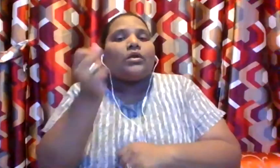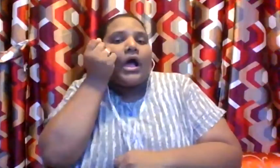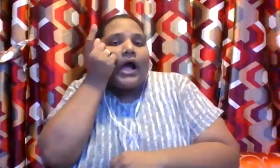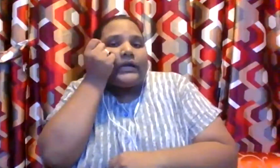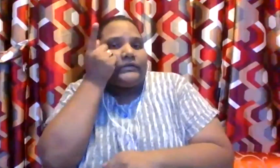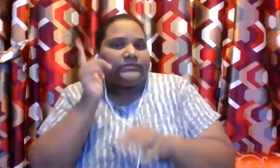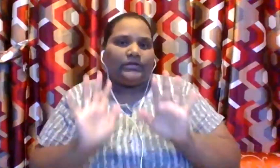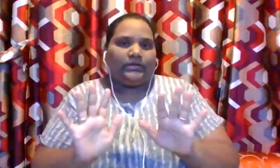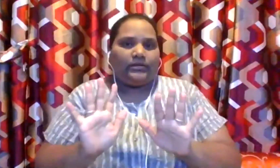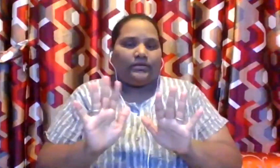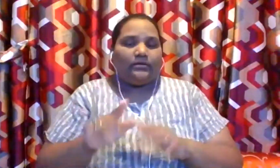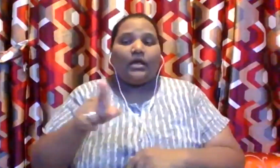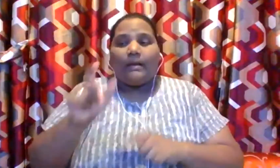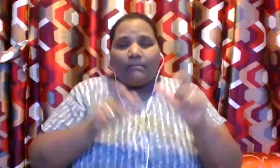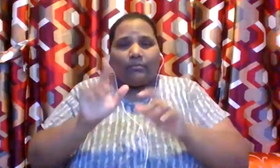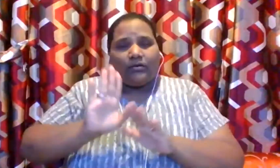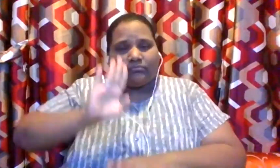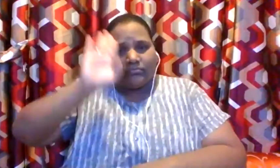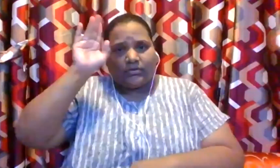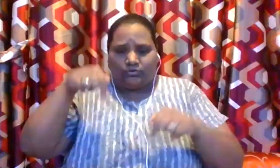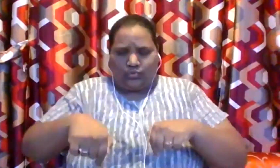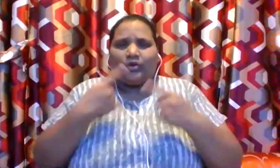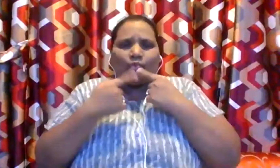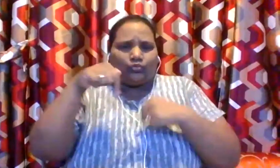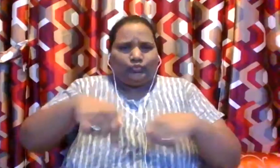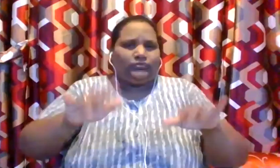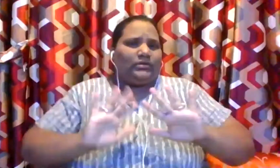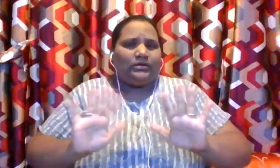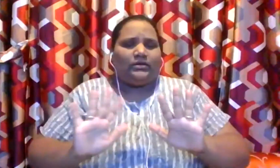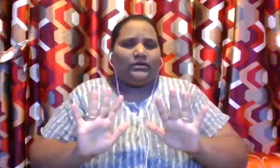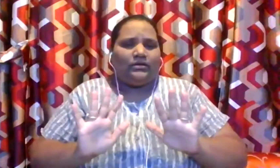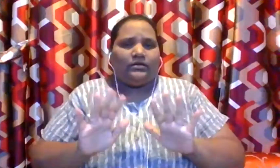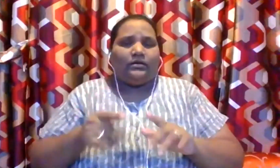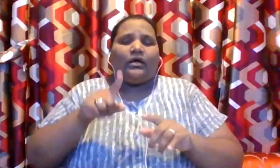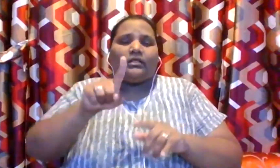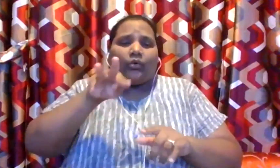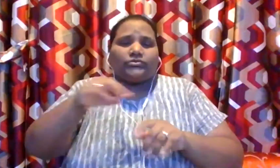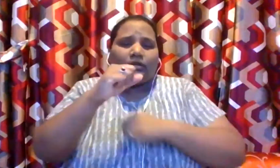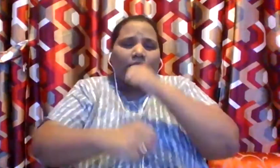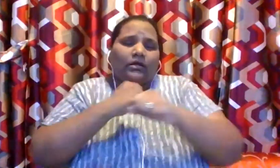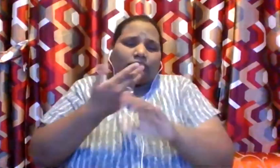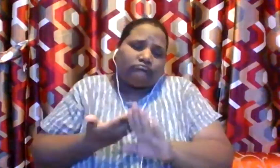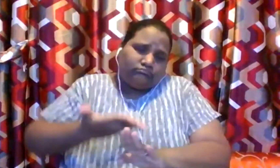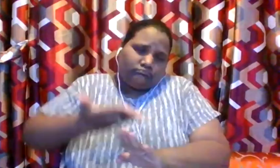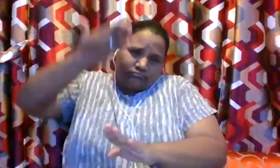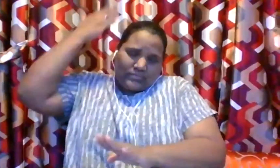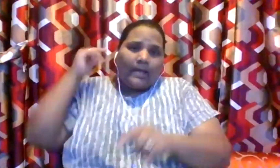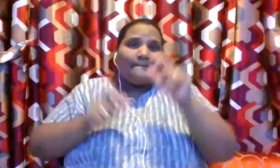time, not today, I'm not talking about today, say thousands of years ago, there were people present with different